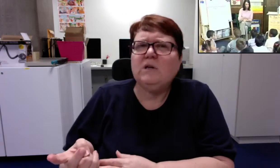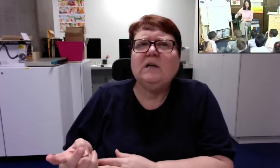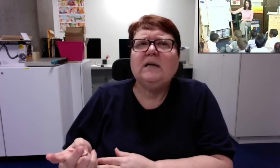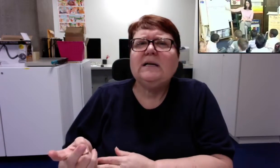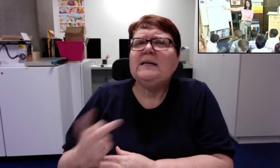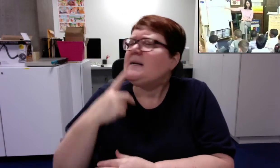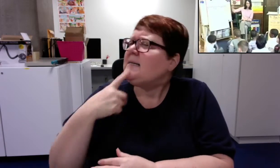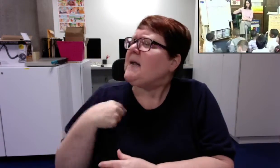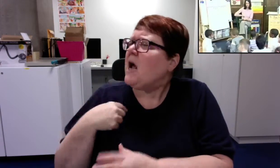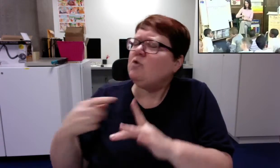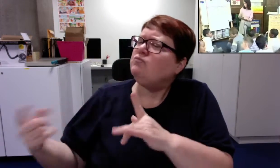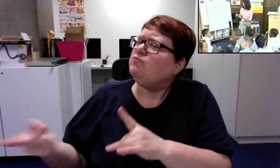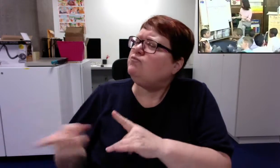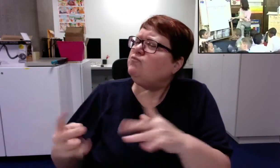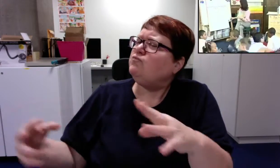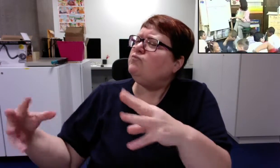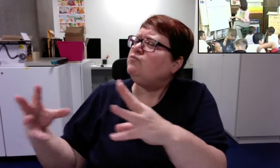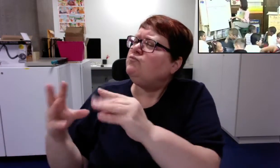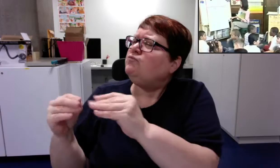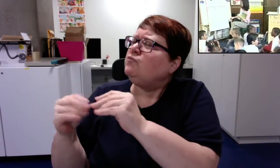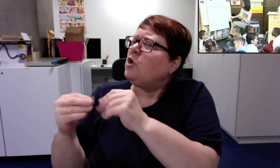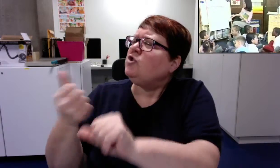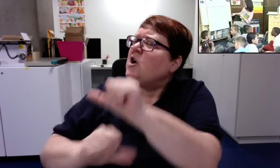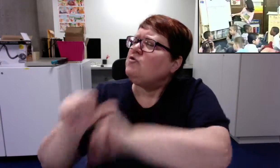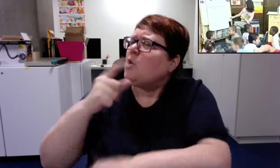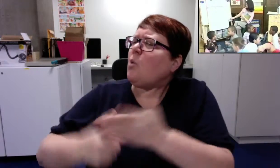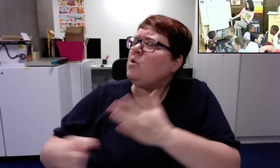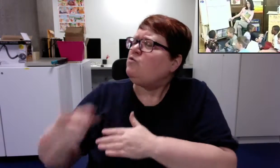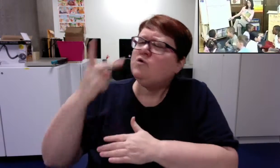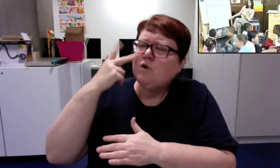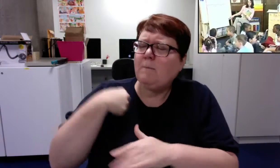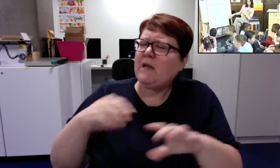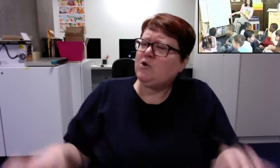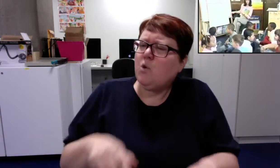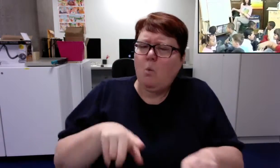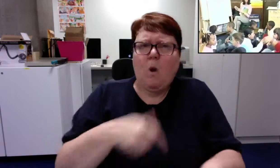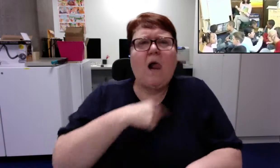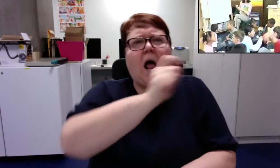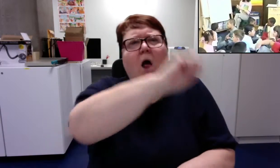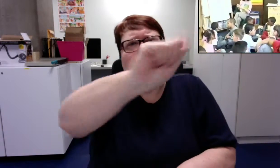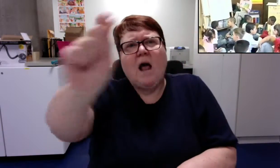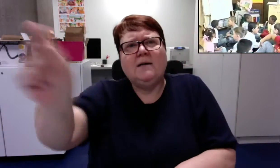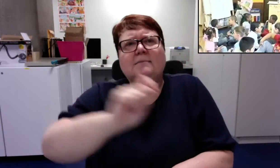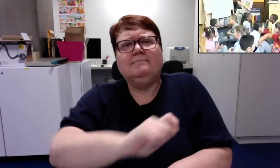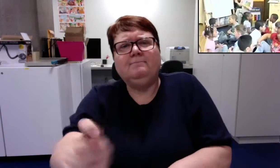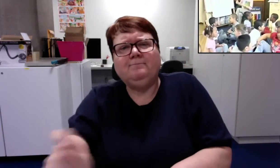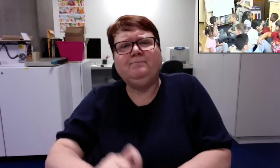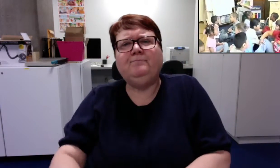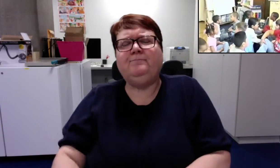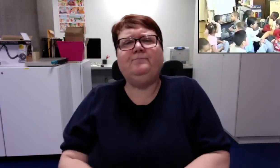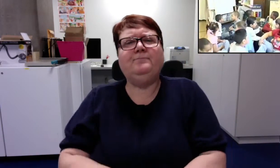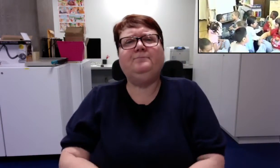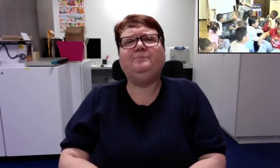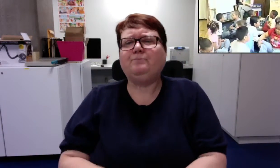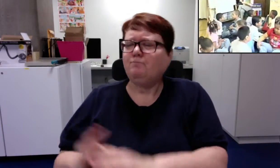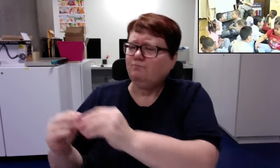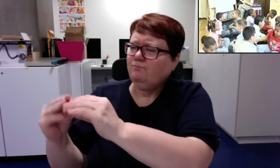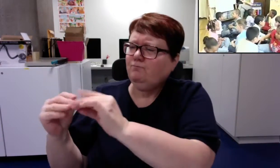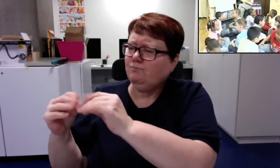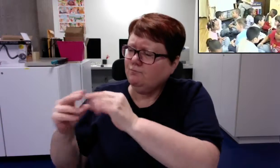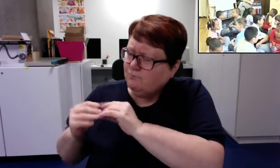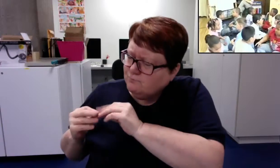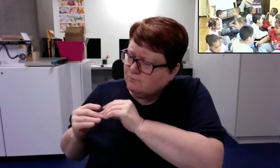do while I write the words up here? I saw Miss Thunder doing that. She looked at